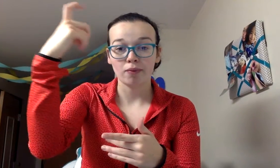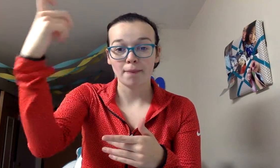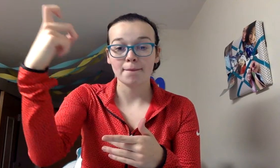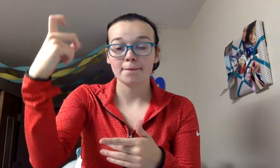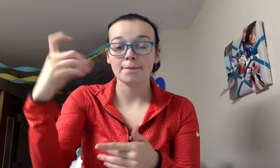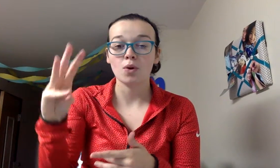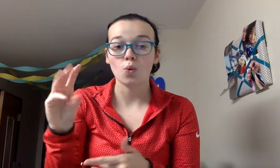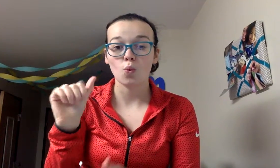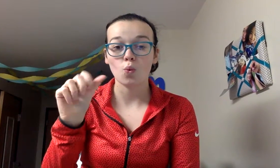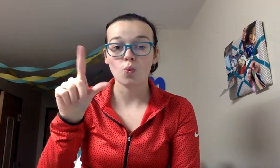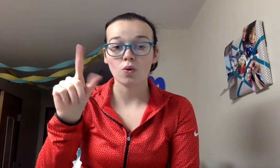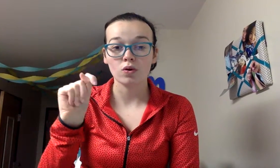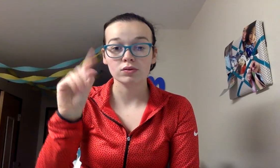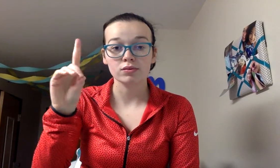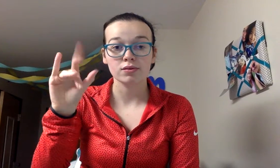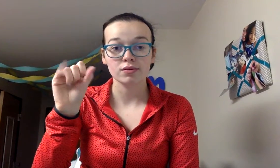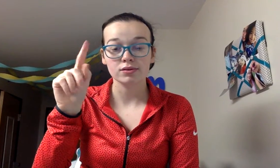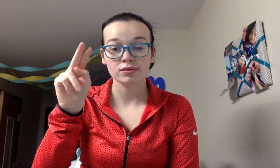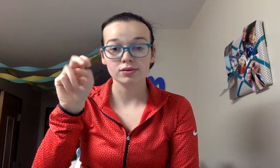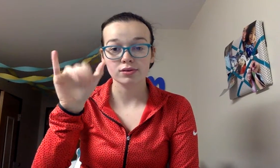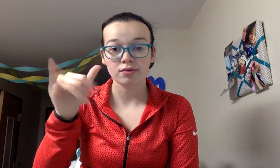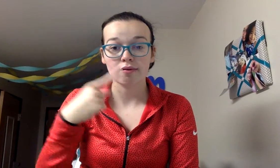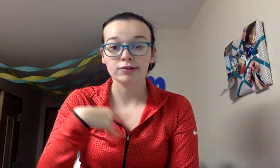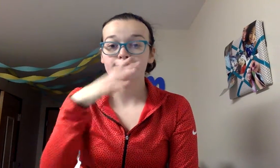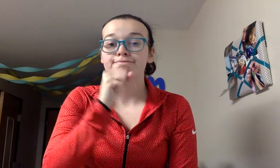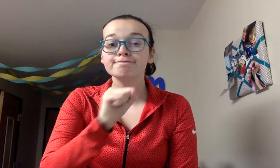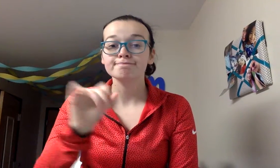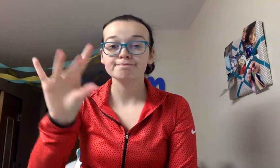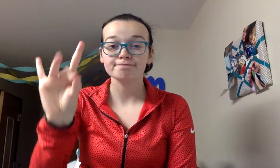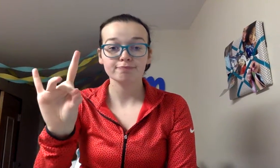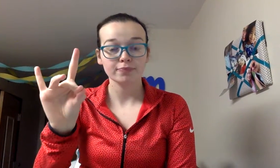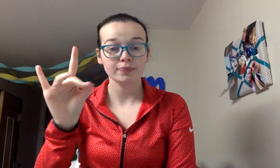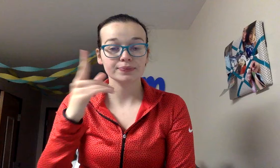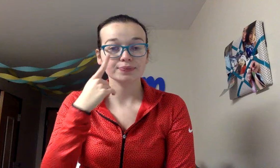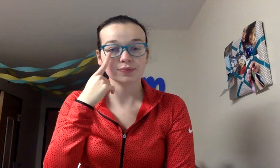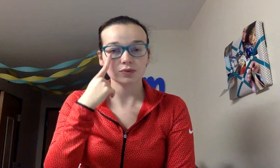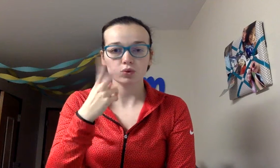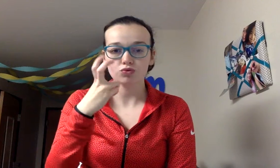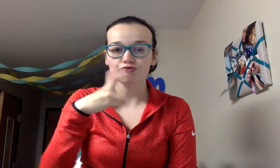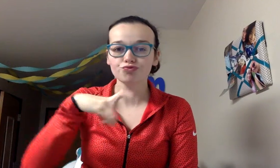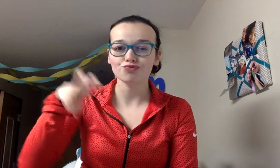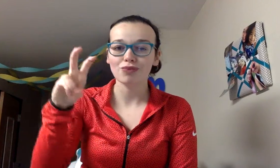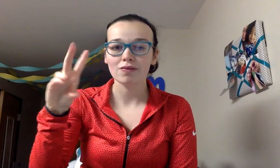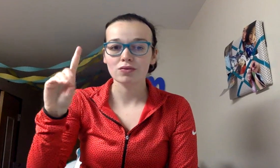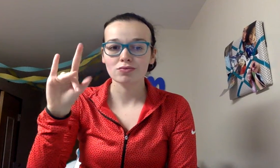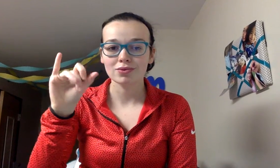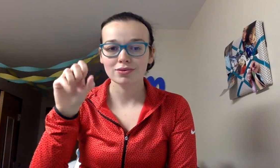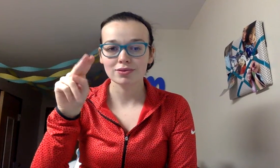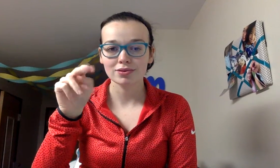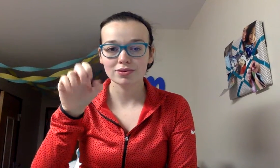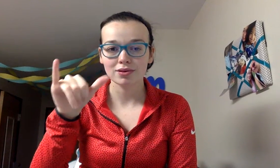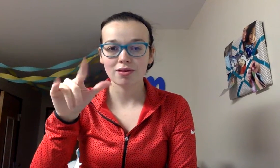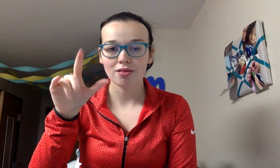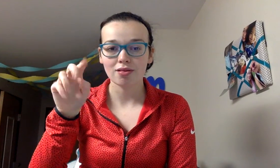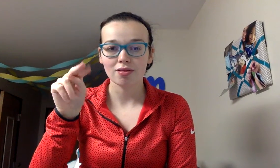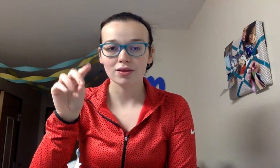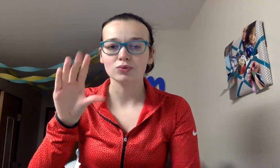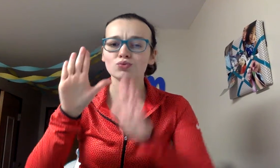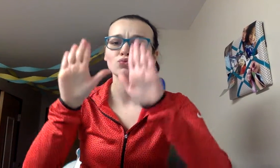my family took the pilgrimage to Disneyland in California. And it was this incredible experience, the rides and the shows and the attractions and everything. And I said, gosh,